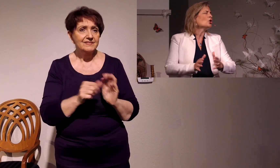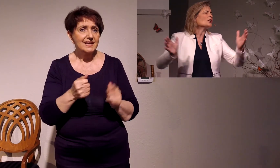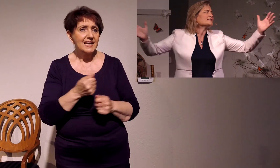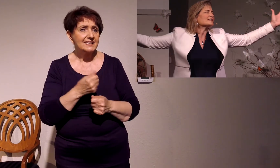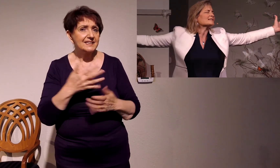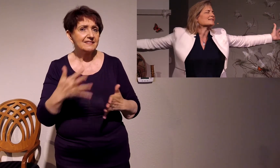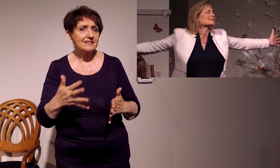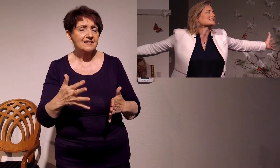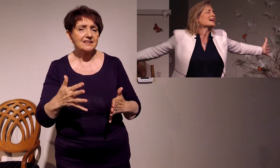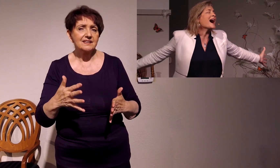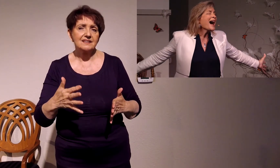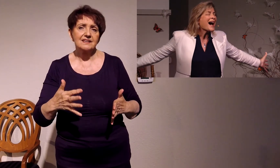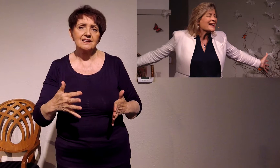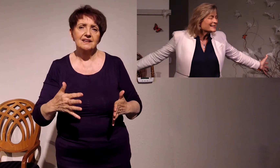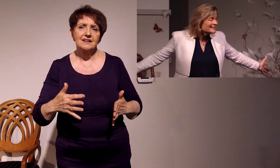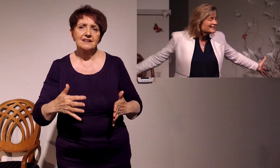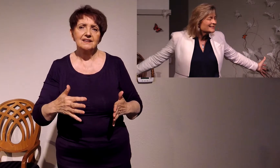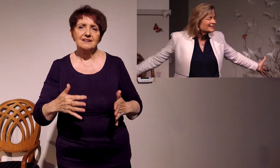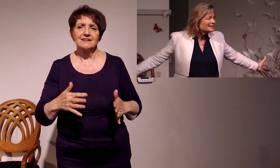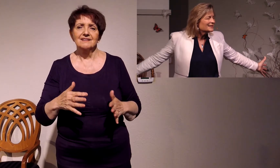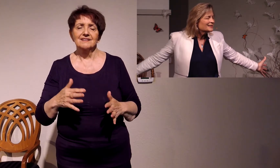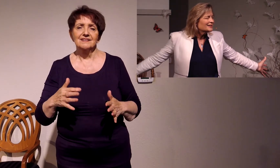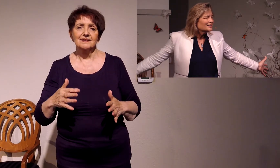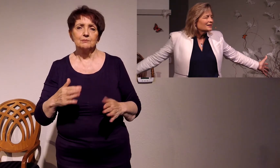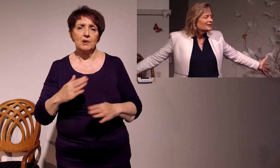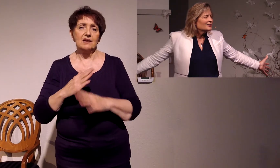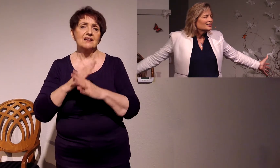as glorious as the sky,